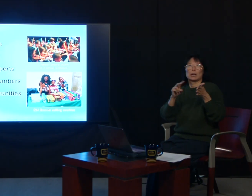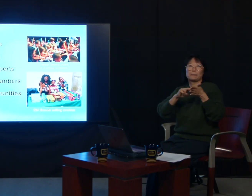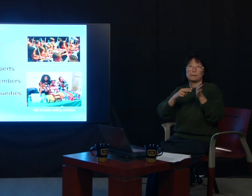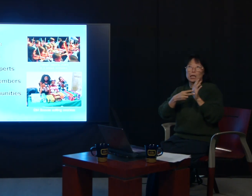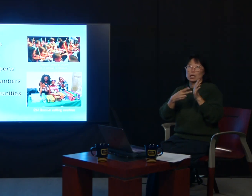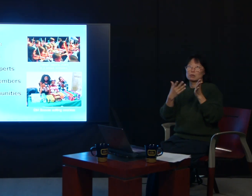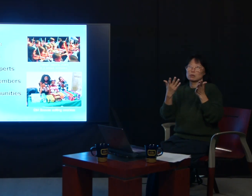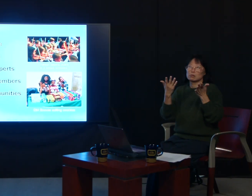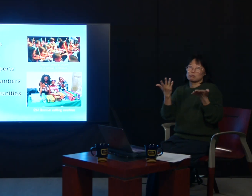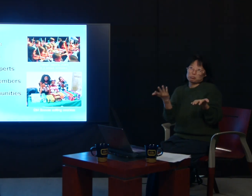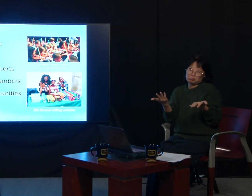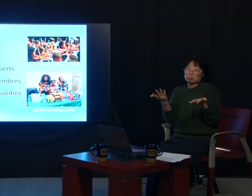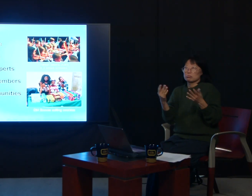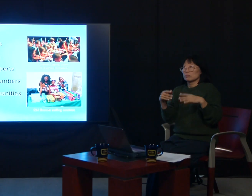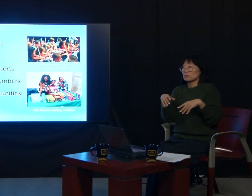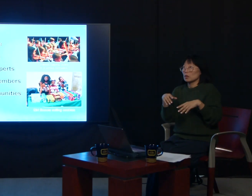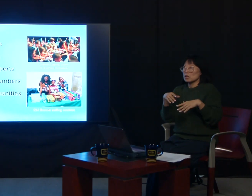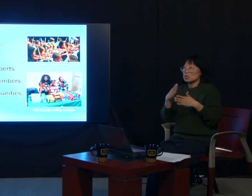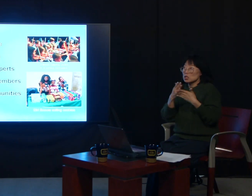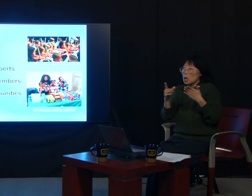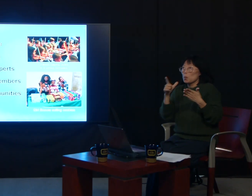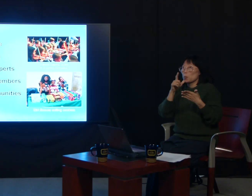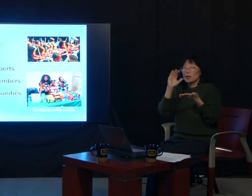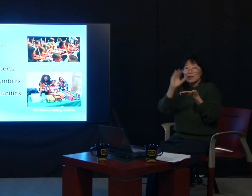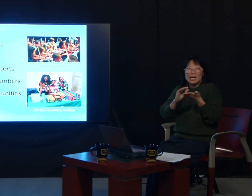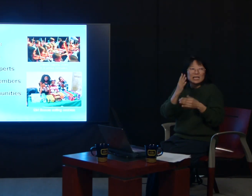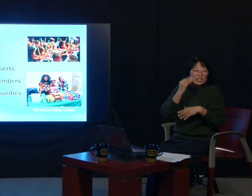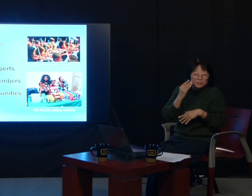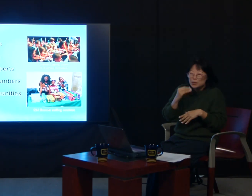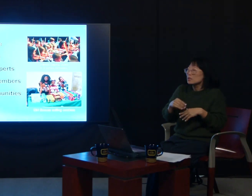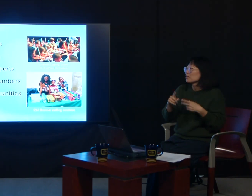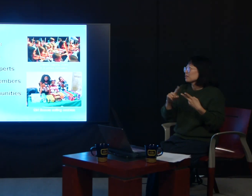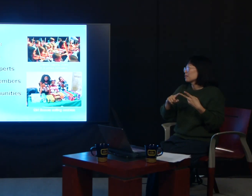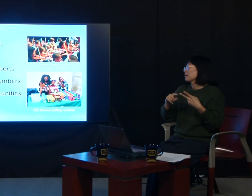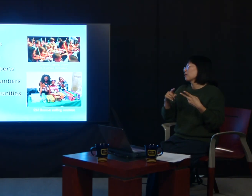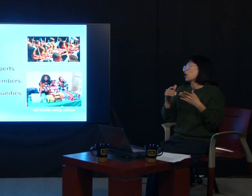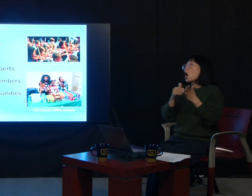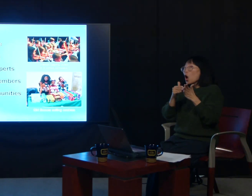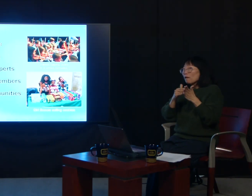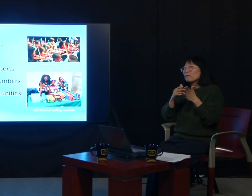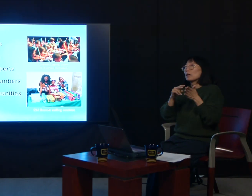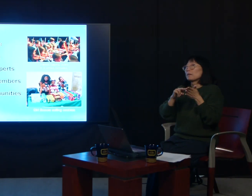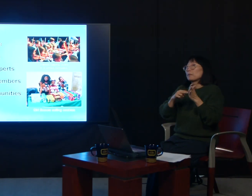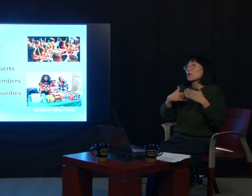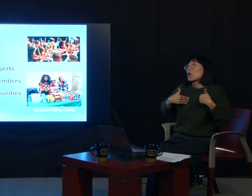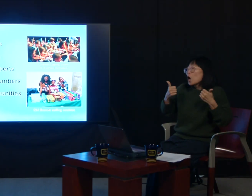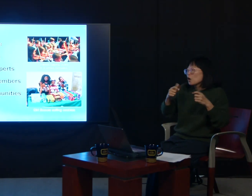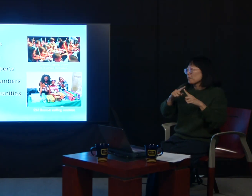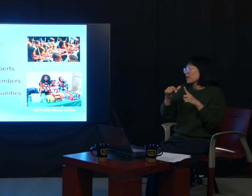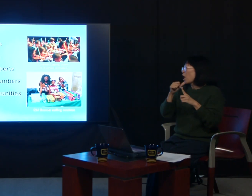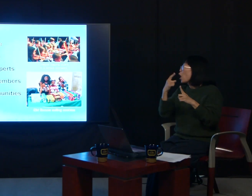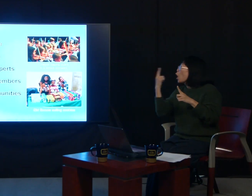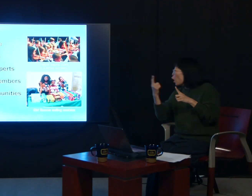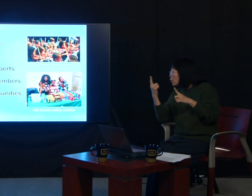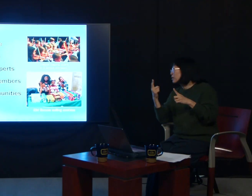generally means someone who is less experienced, often meaning younger, but not always.